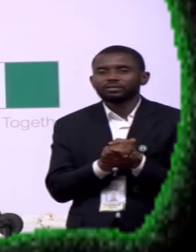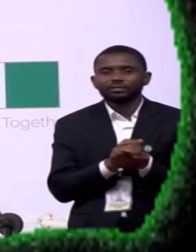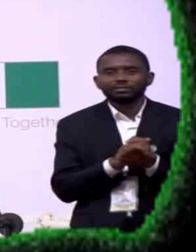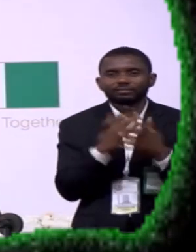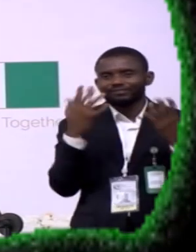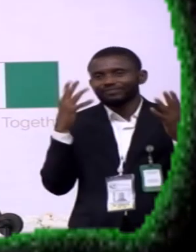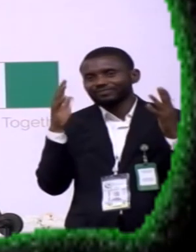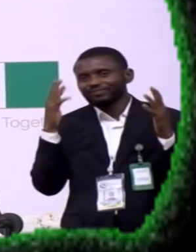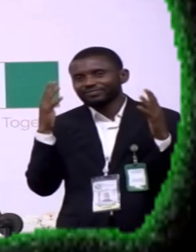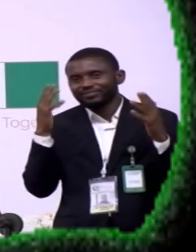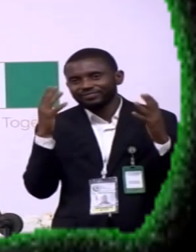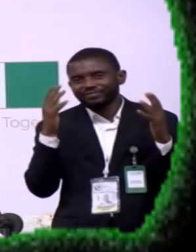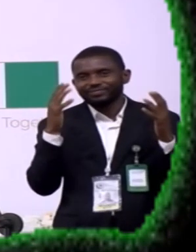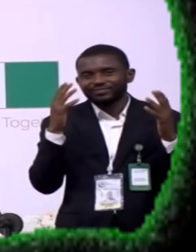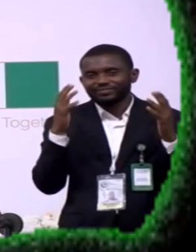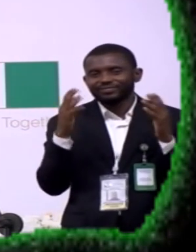who was